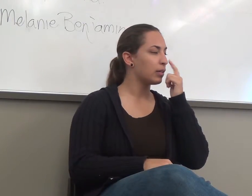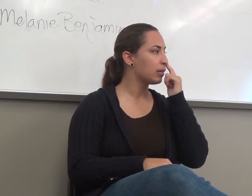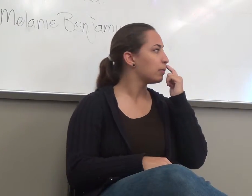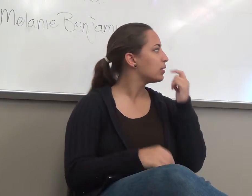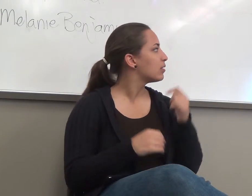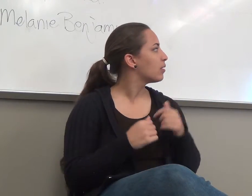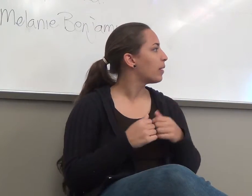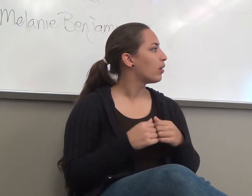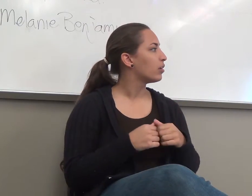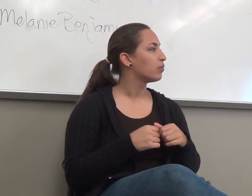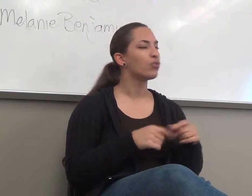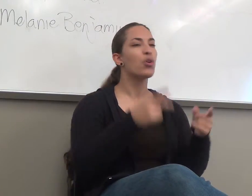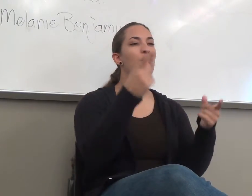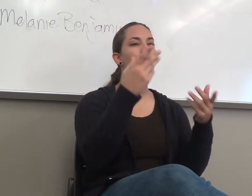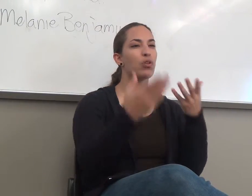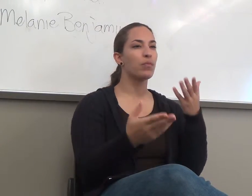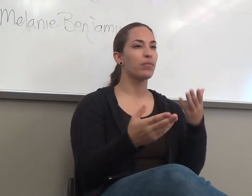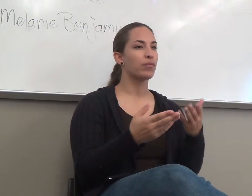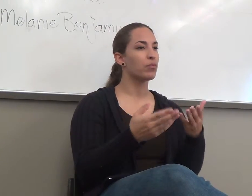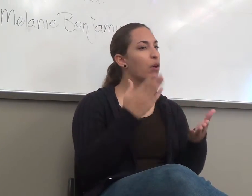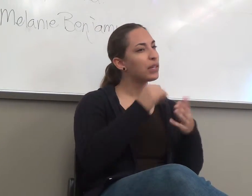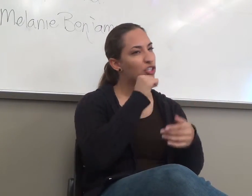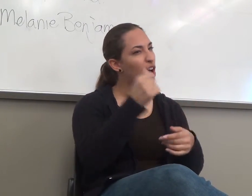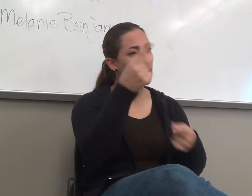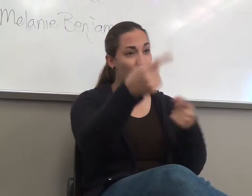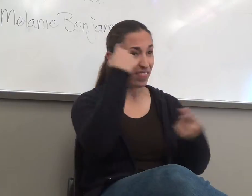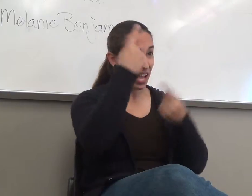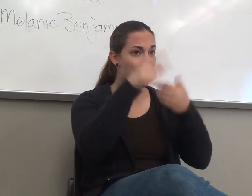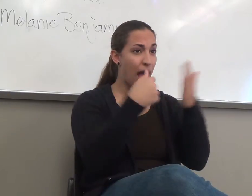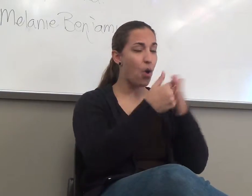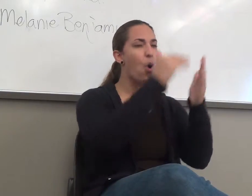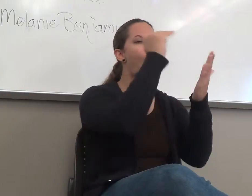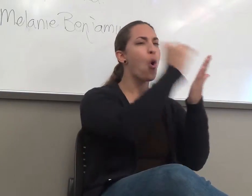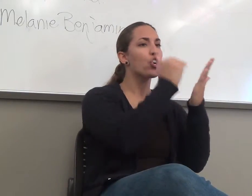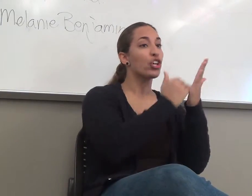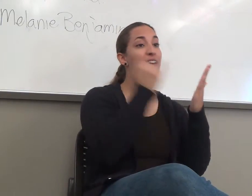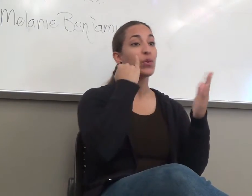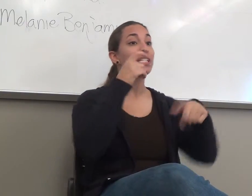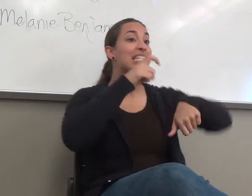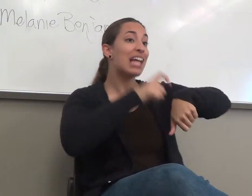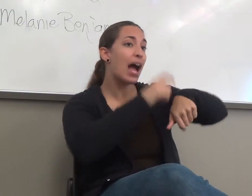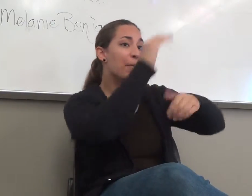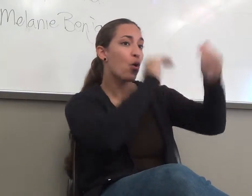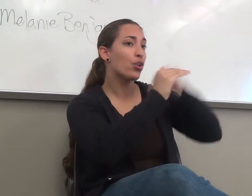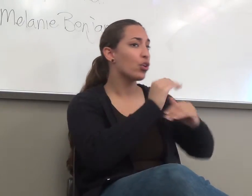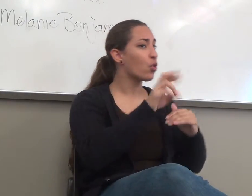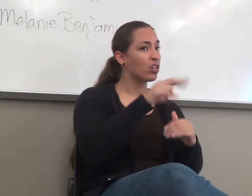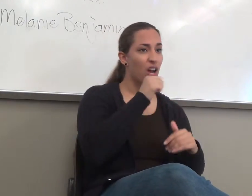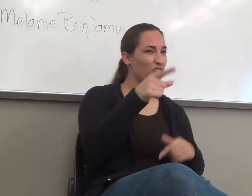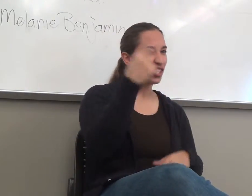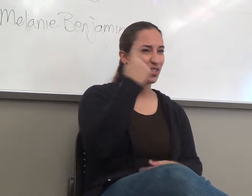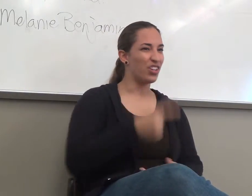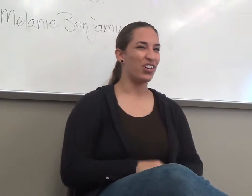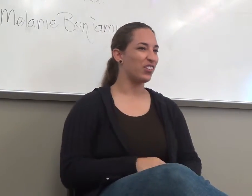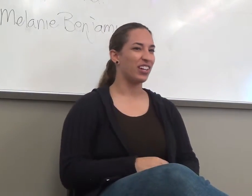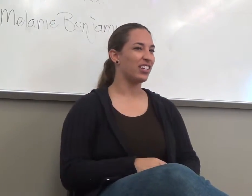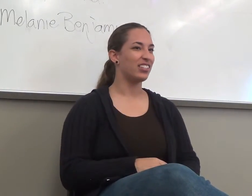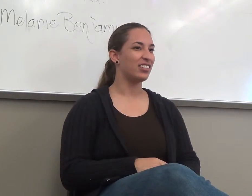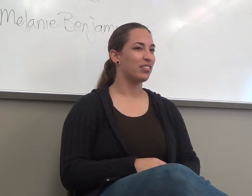in? Probably not. Probably not. Sandra, did you think about what order you were putting the sentences in? No, I didn't.